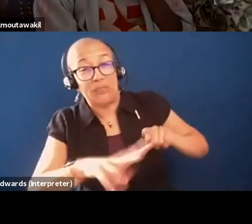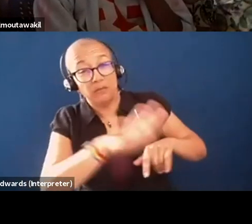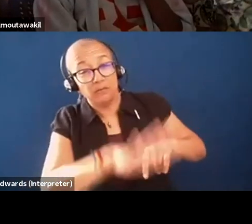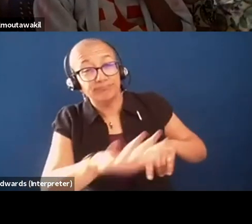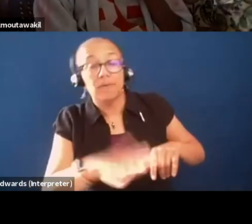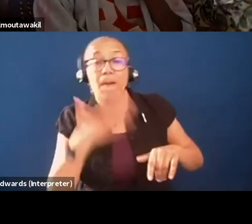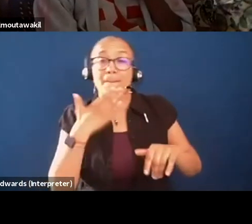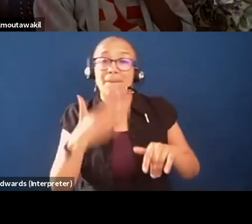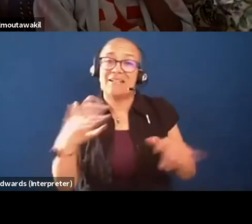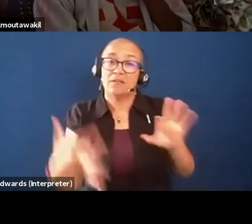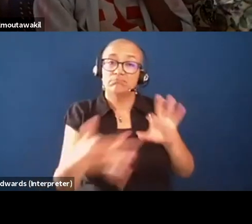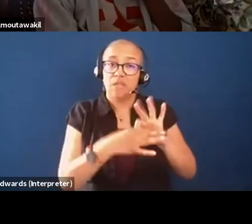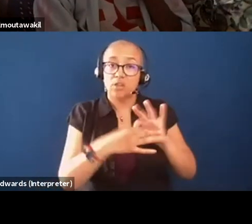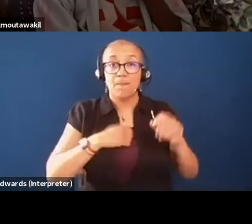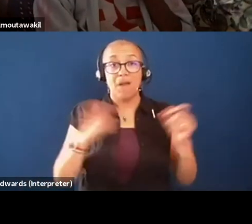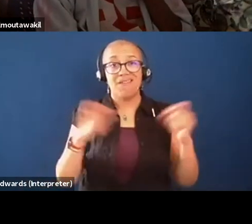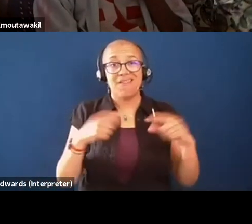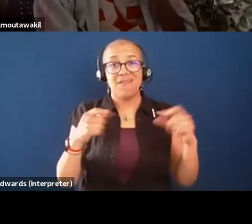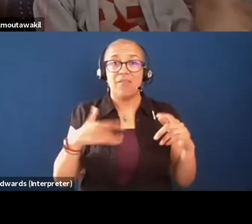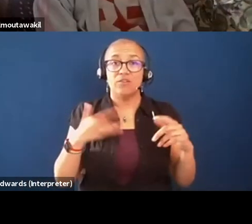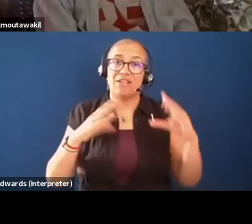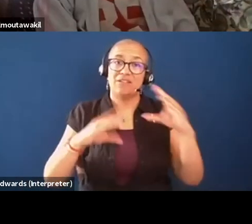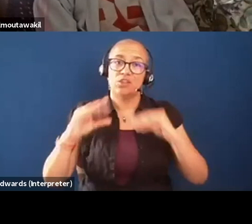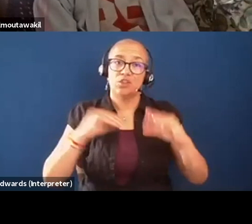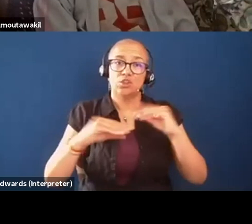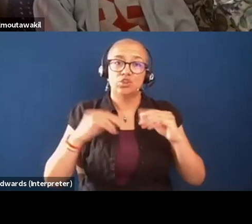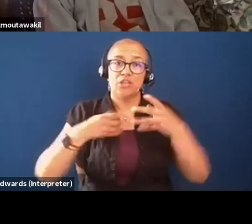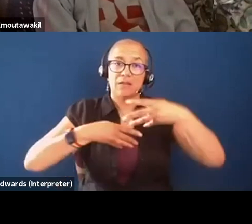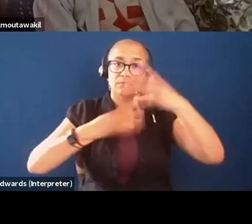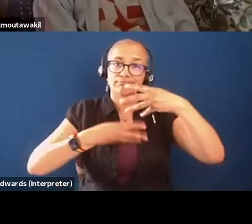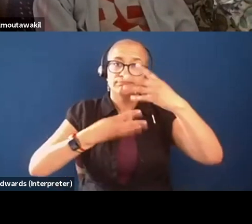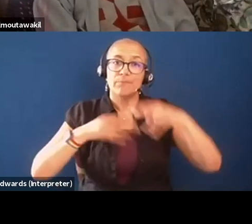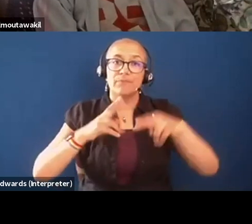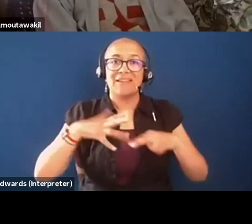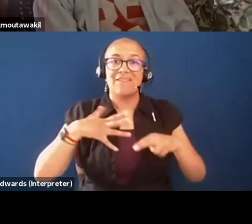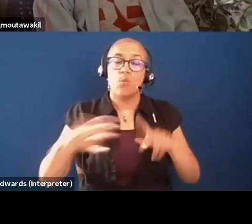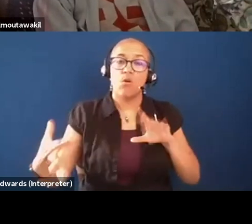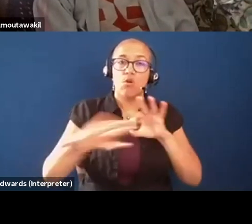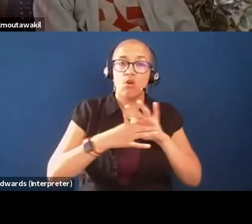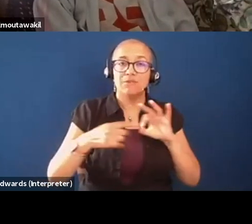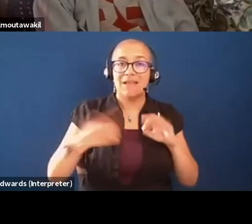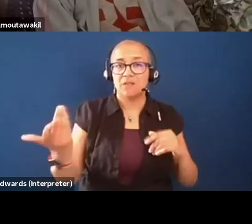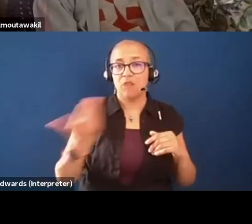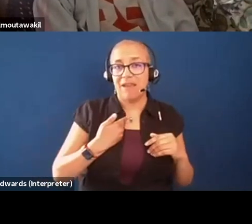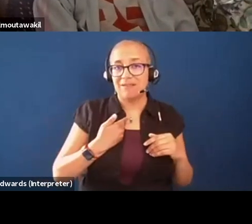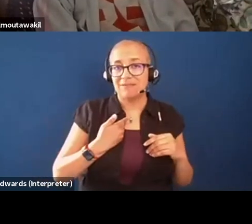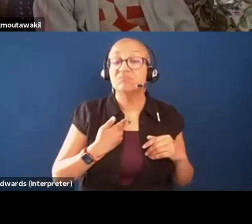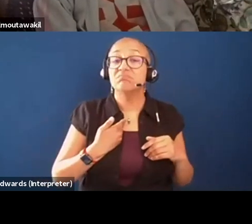do get in touch. I'll put my email address in the chat box if anybody wants to contact me directly as well. But yeah, just